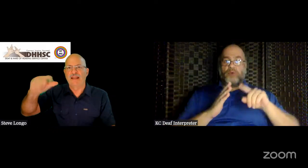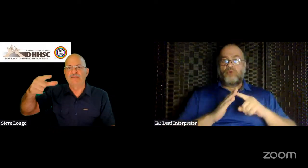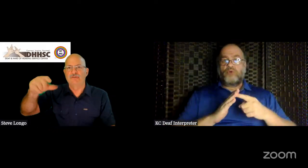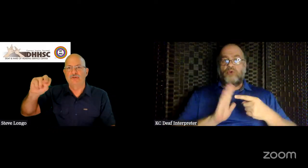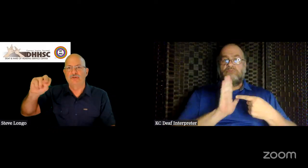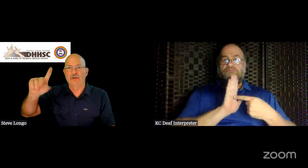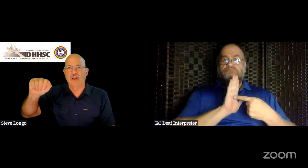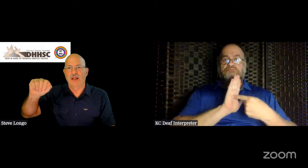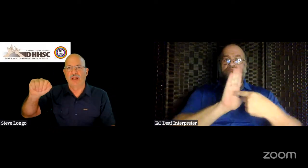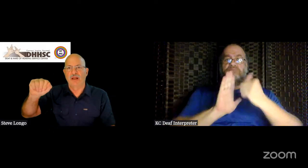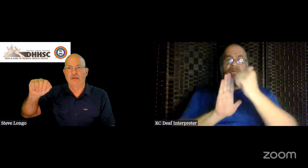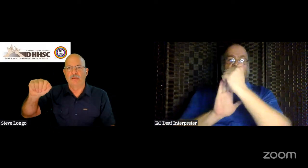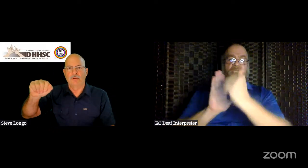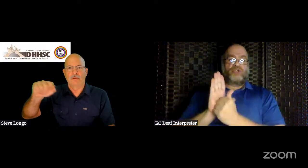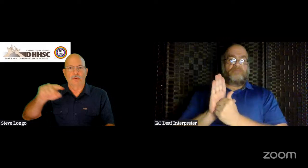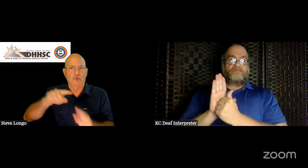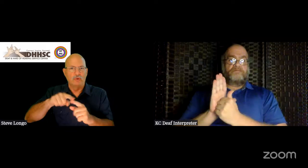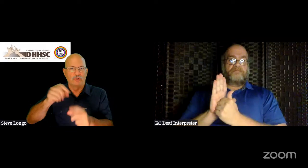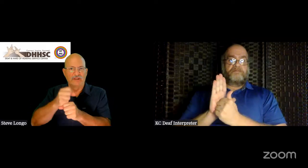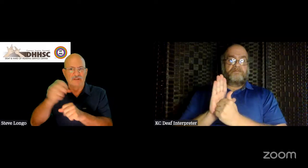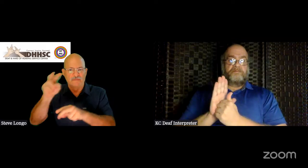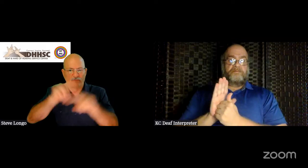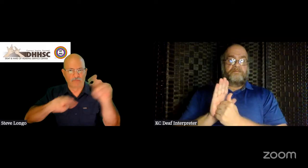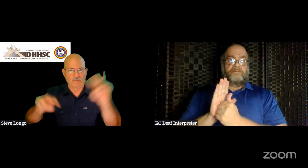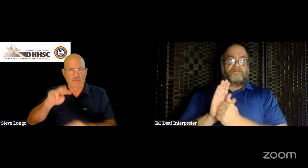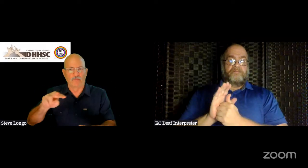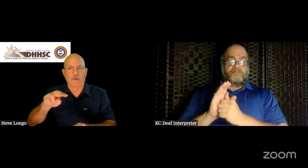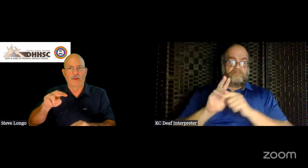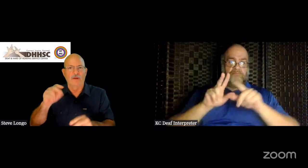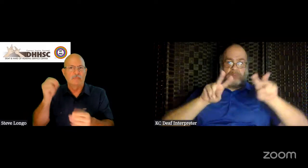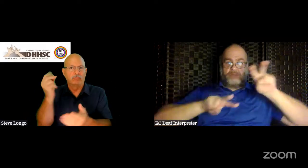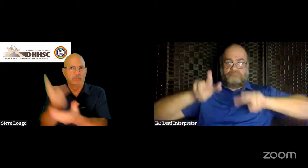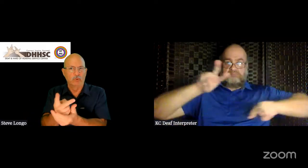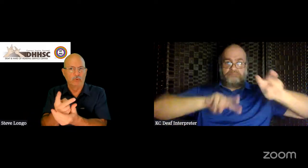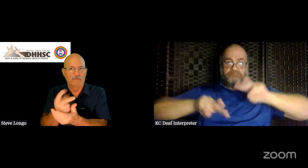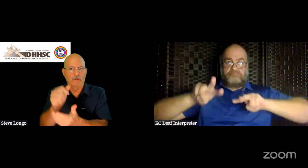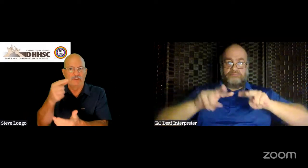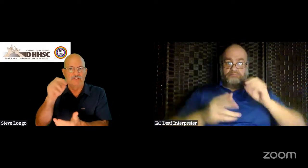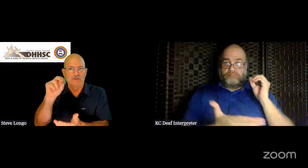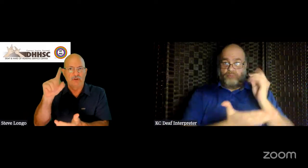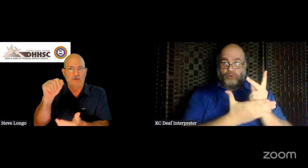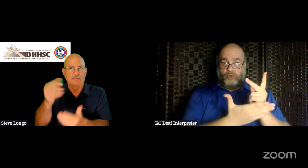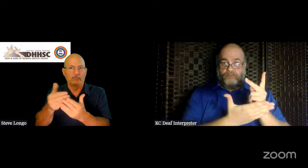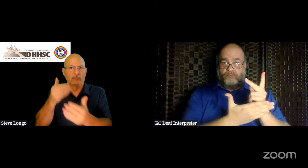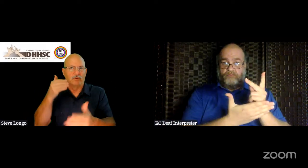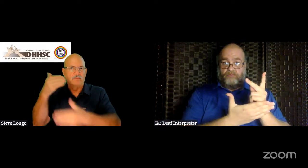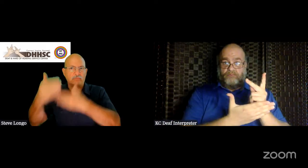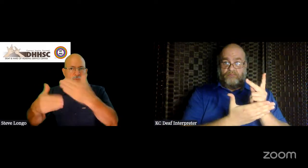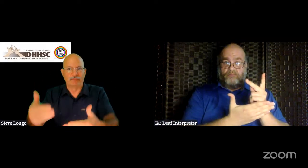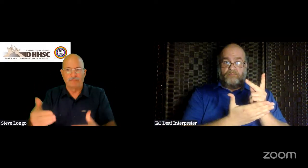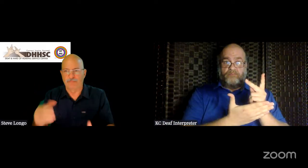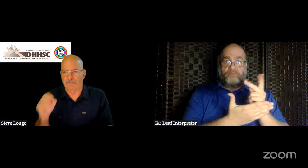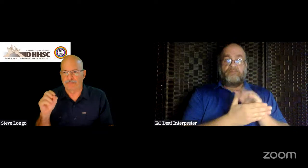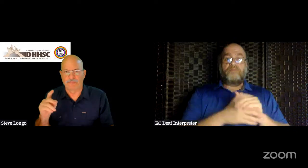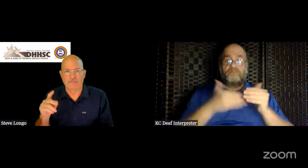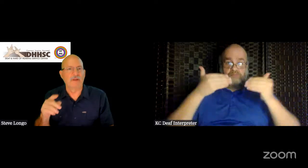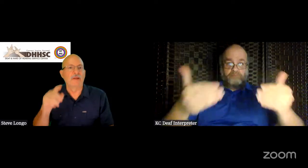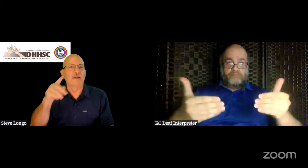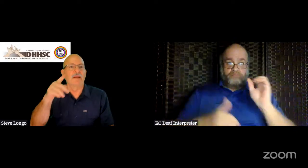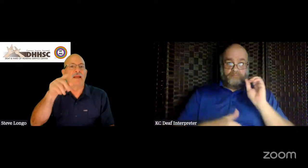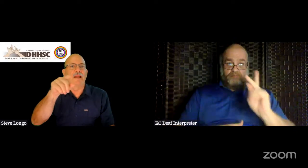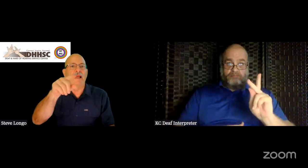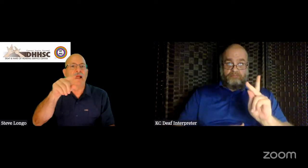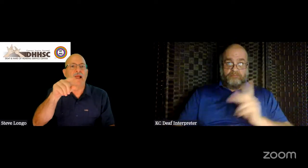and accounted for. I will show the agenda and we